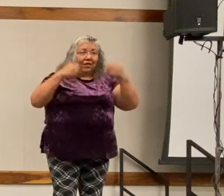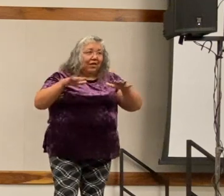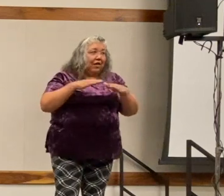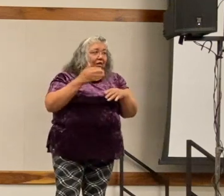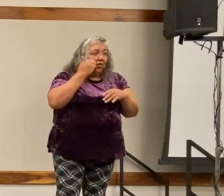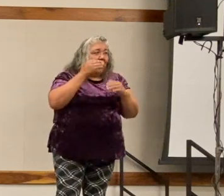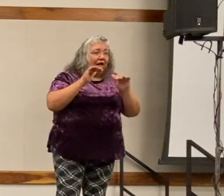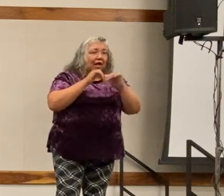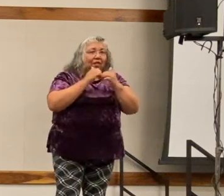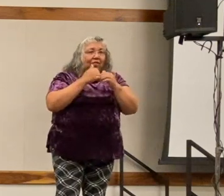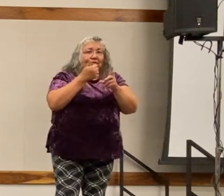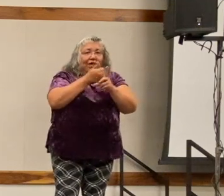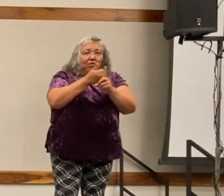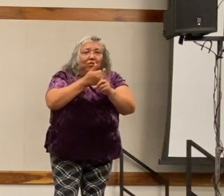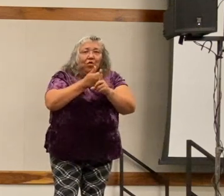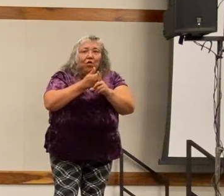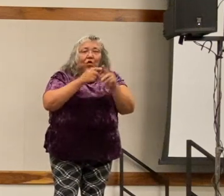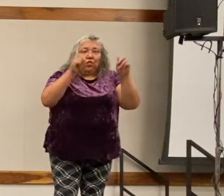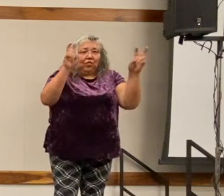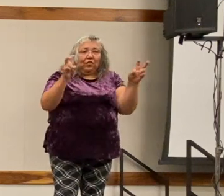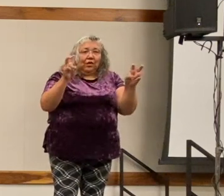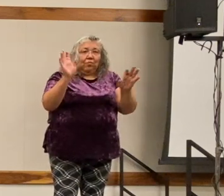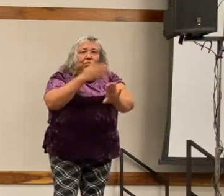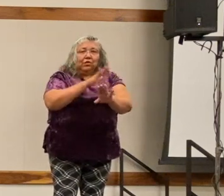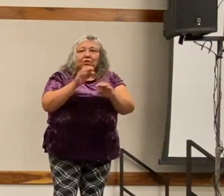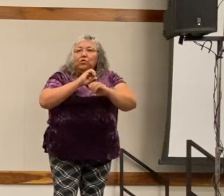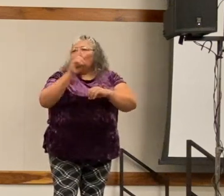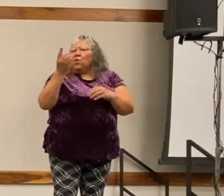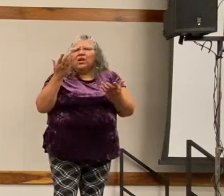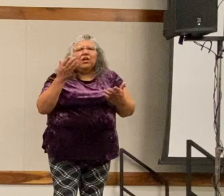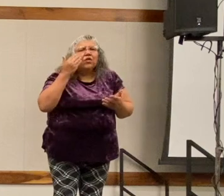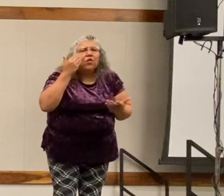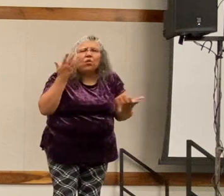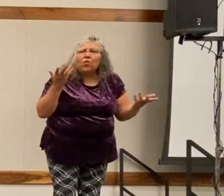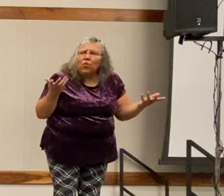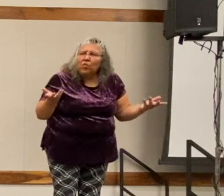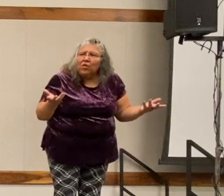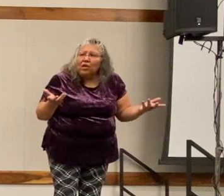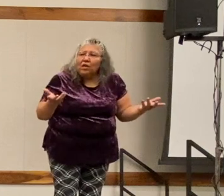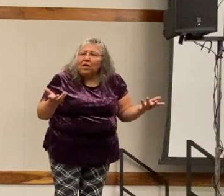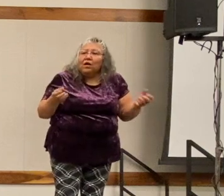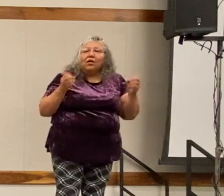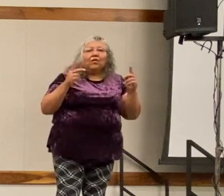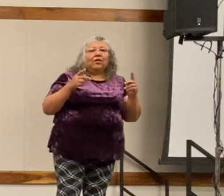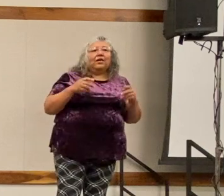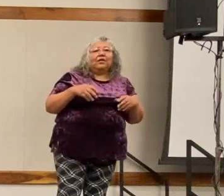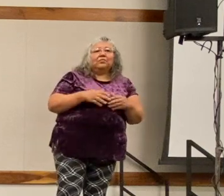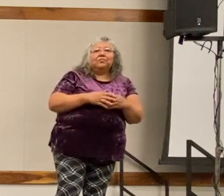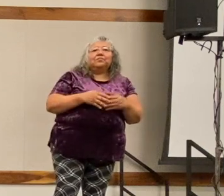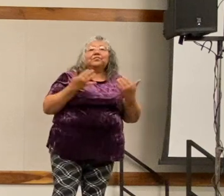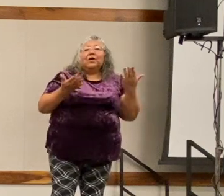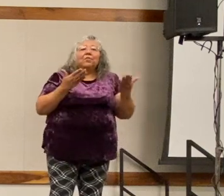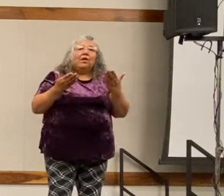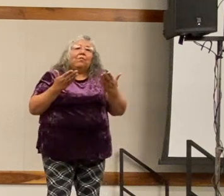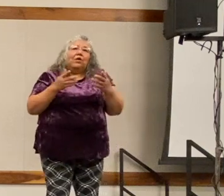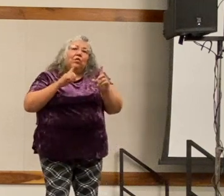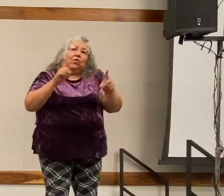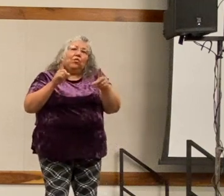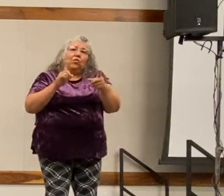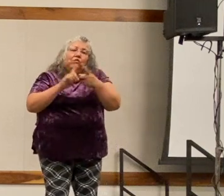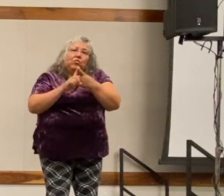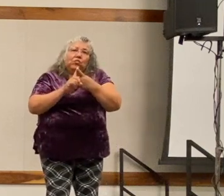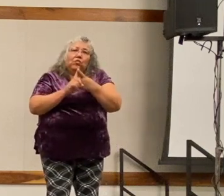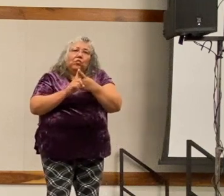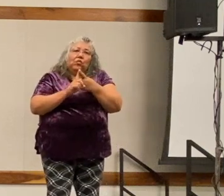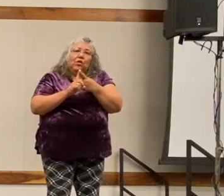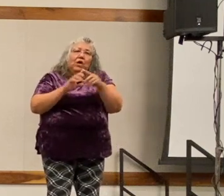music? You know what I'm talking about? Nobody here knows what I'm talking about. Okay? All right? Maybe when you go to